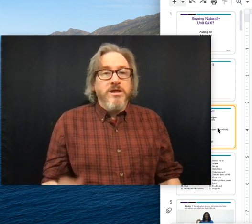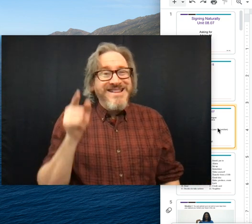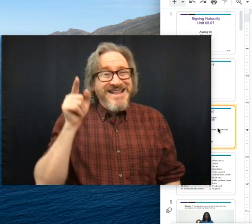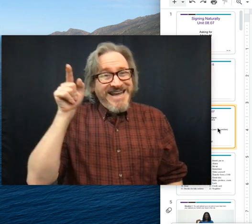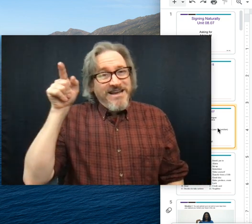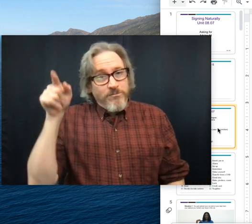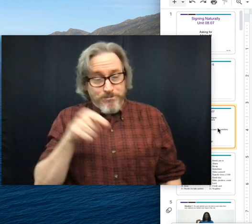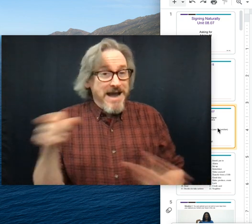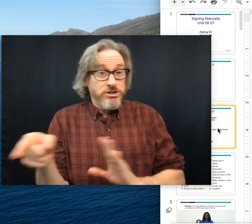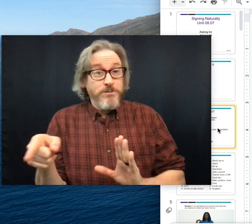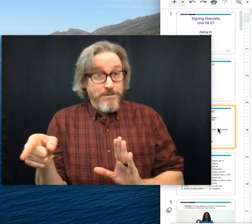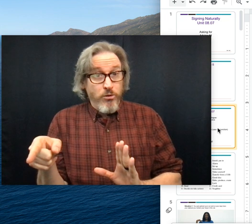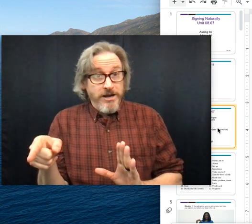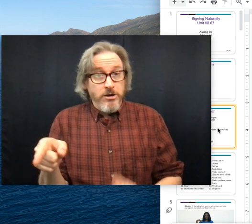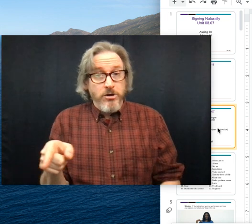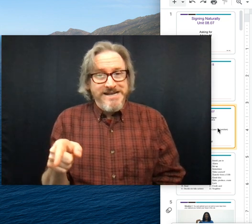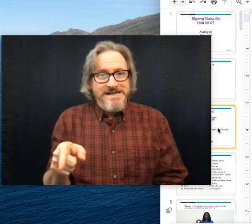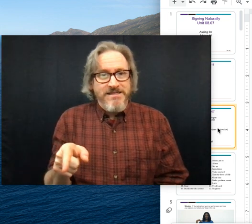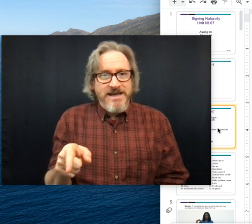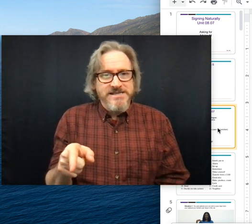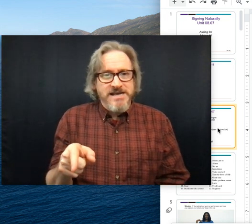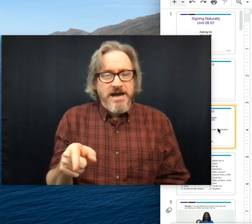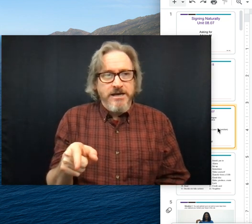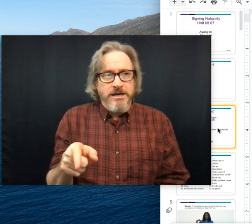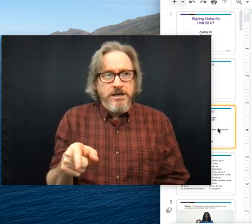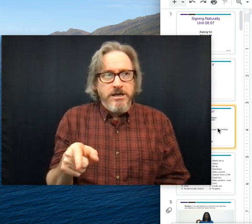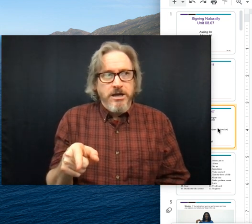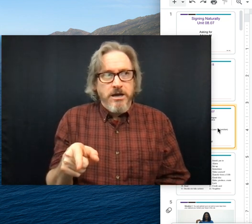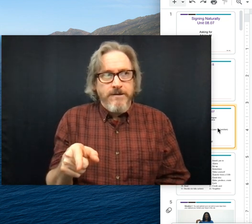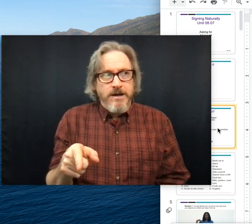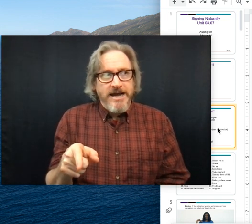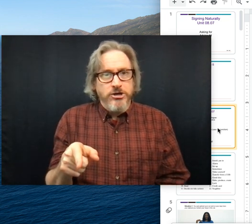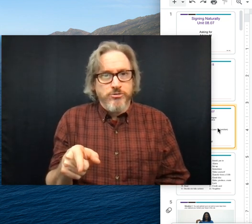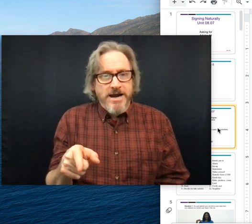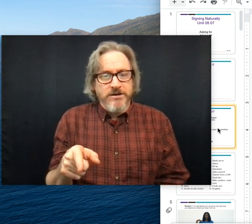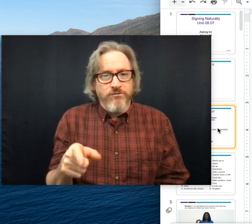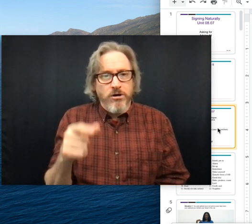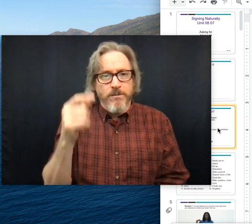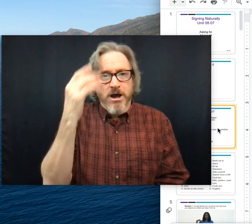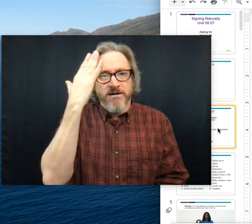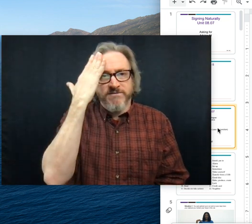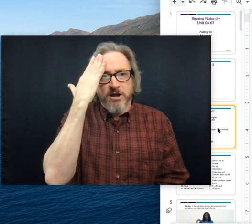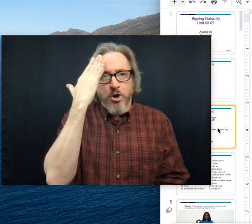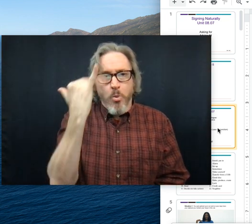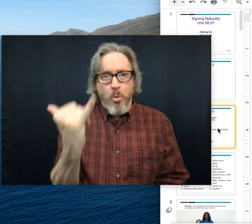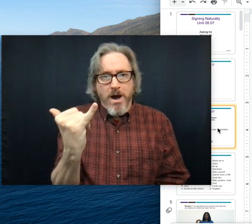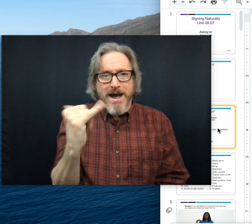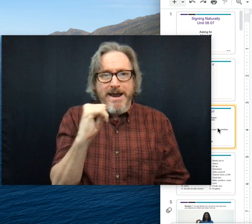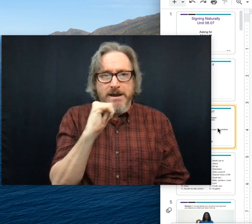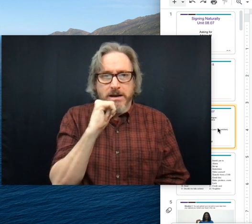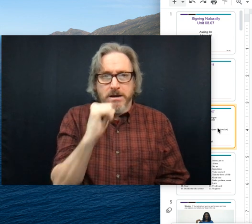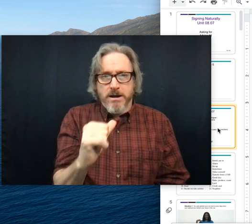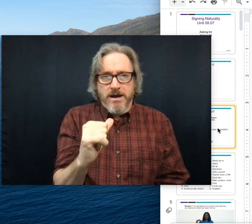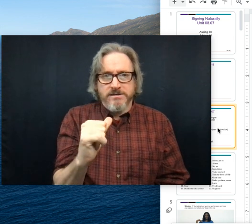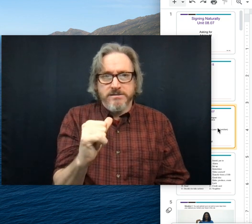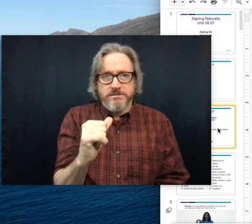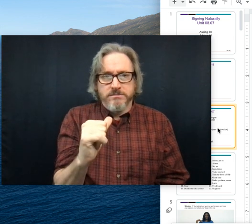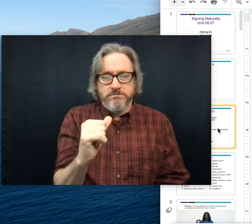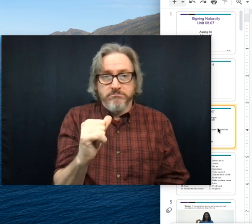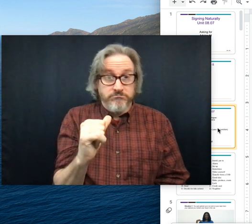So back to my point is they sign a contracted form of why